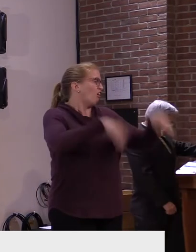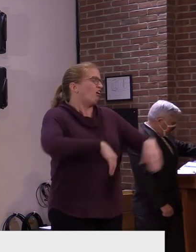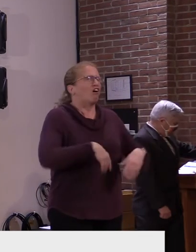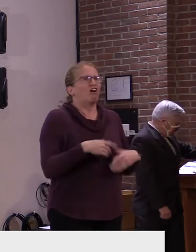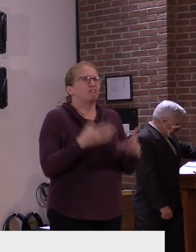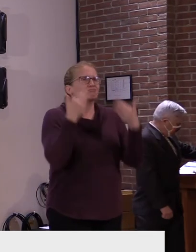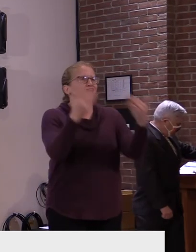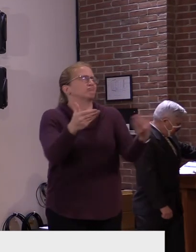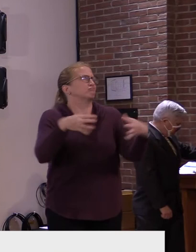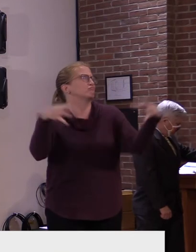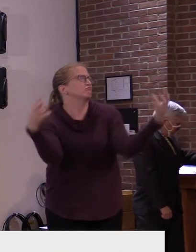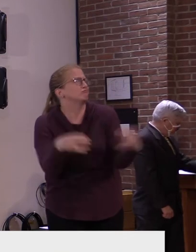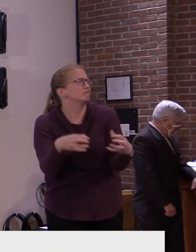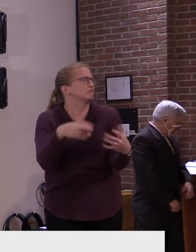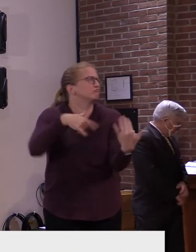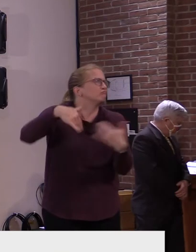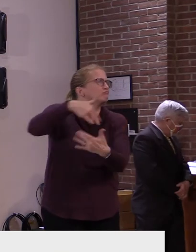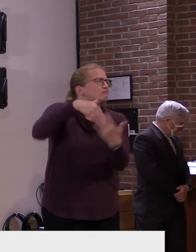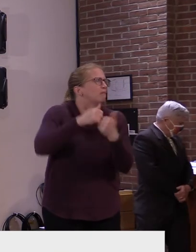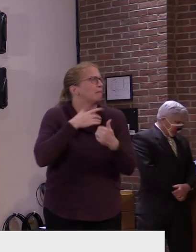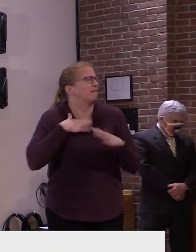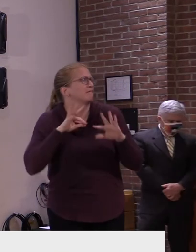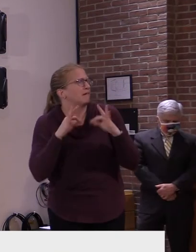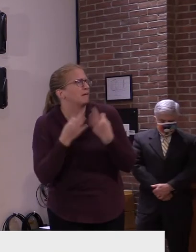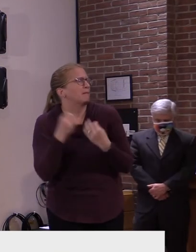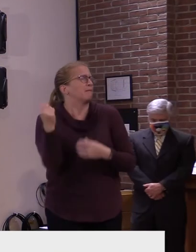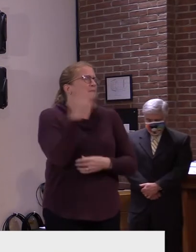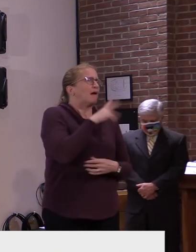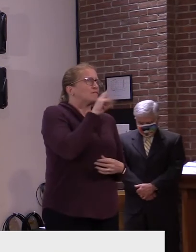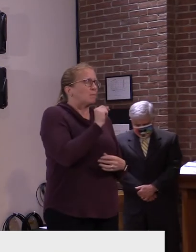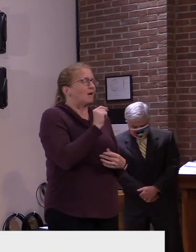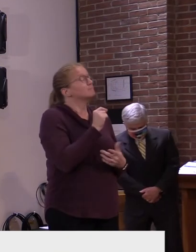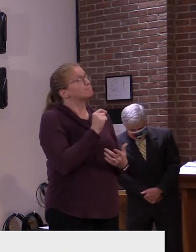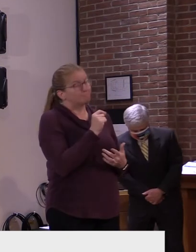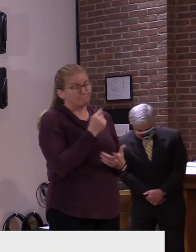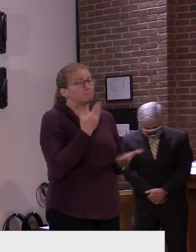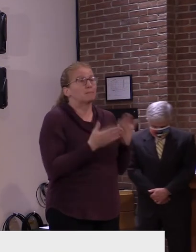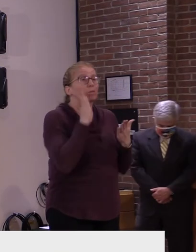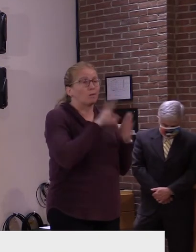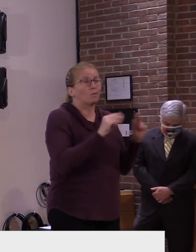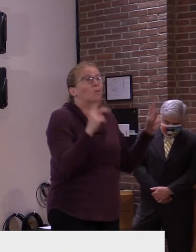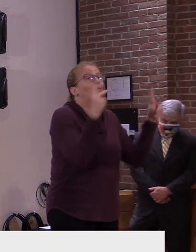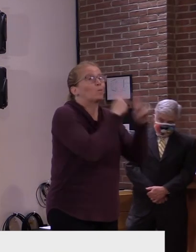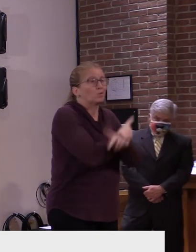tremendously hurtful to our to our efforts to contain the spread